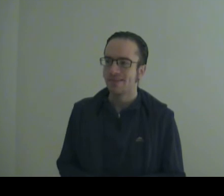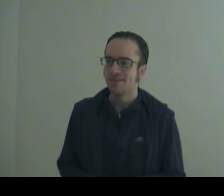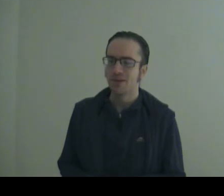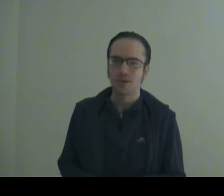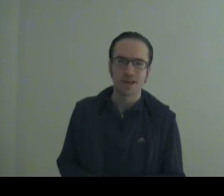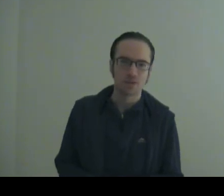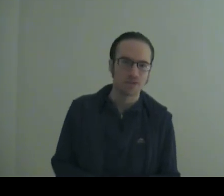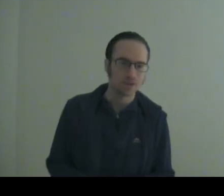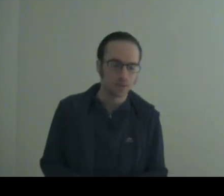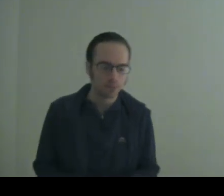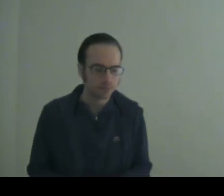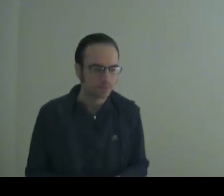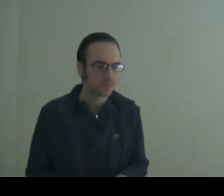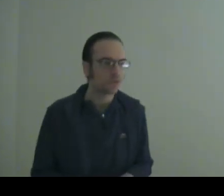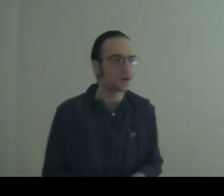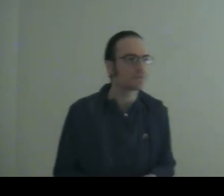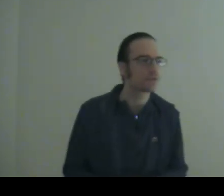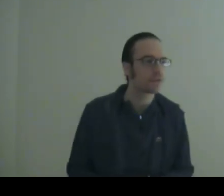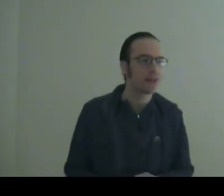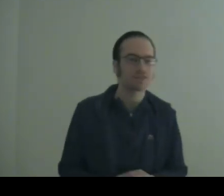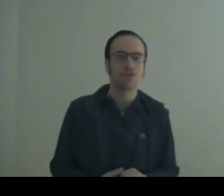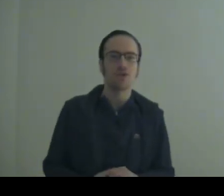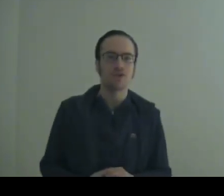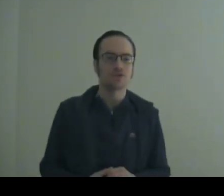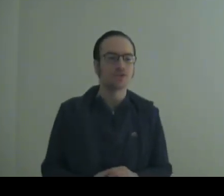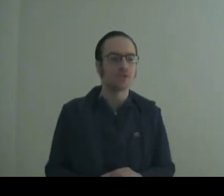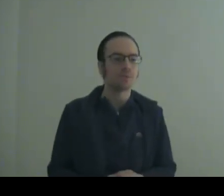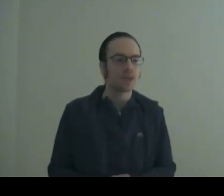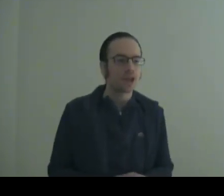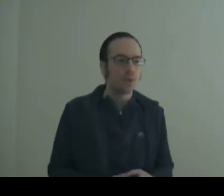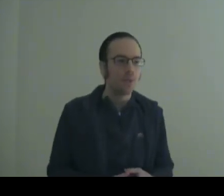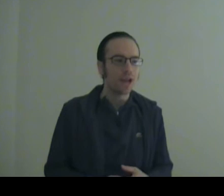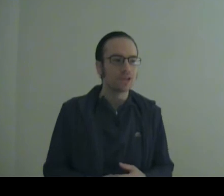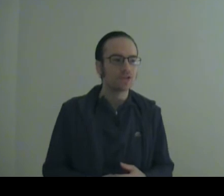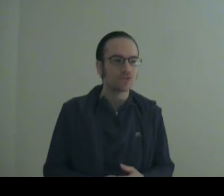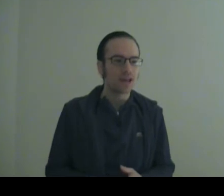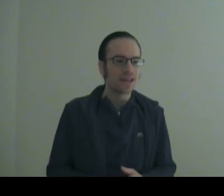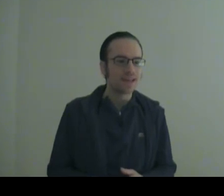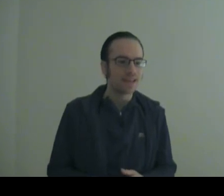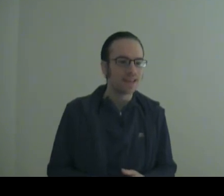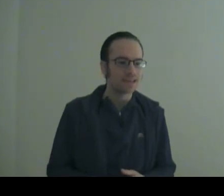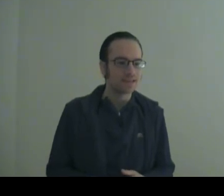Near the end of the film, or I suppose the last third or so, when